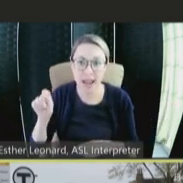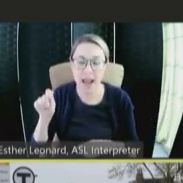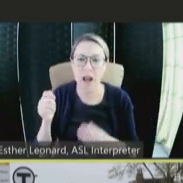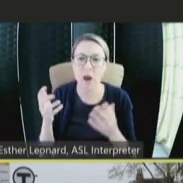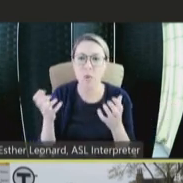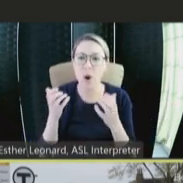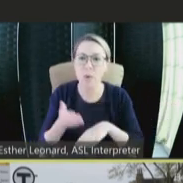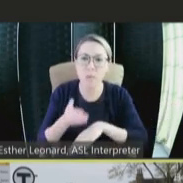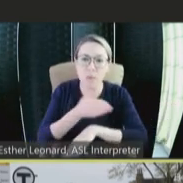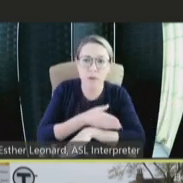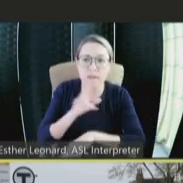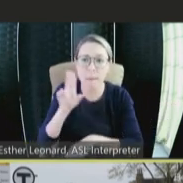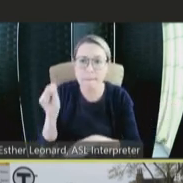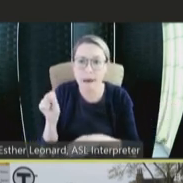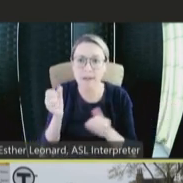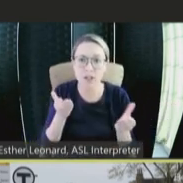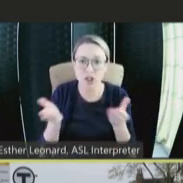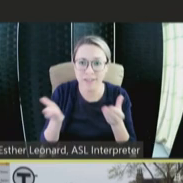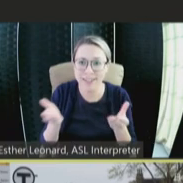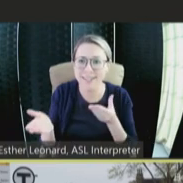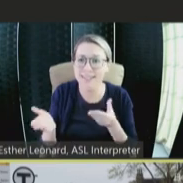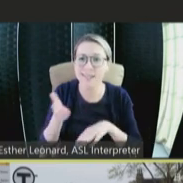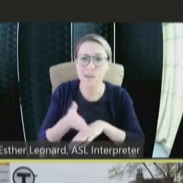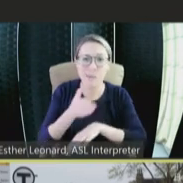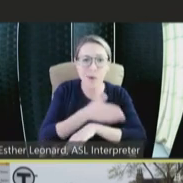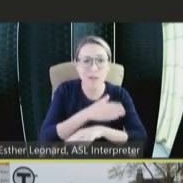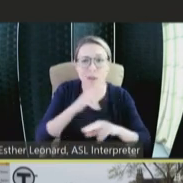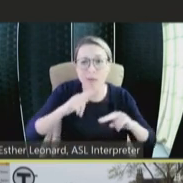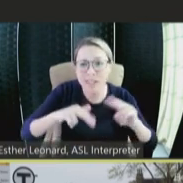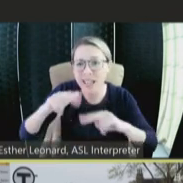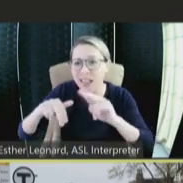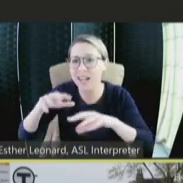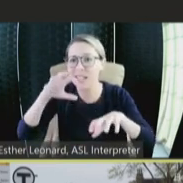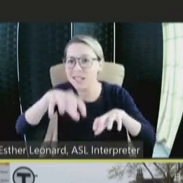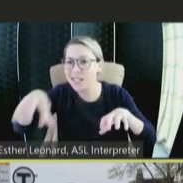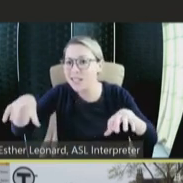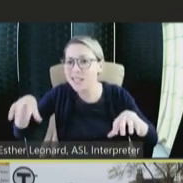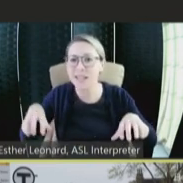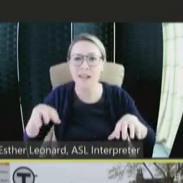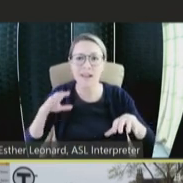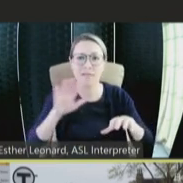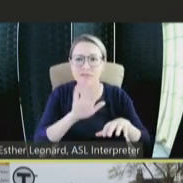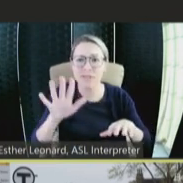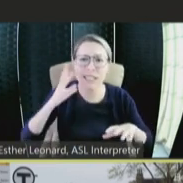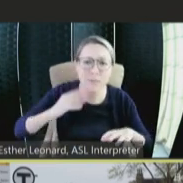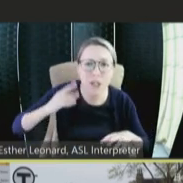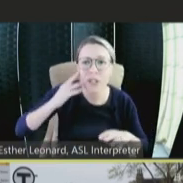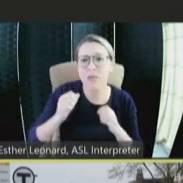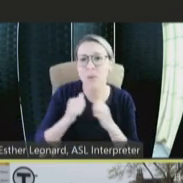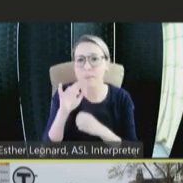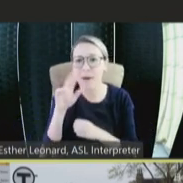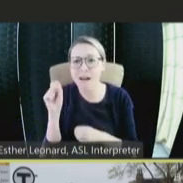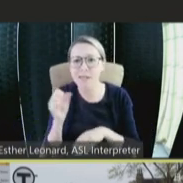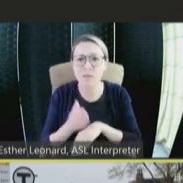bus service, improve our facilities, improve the experience of using buses,